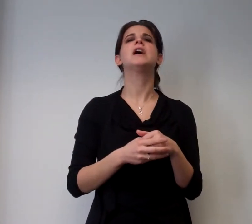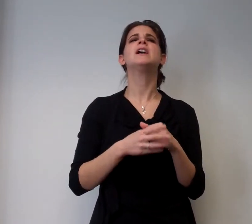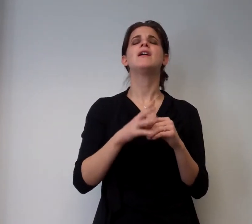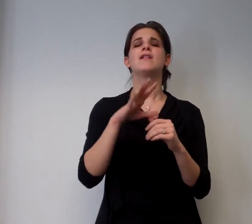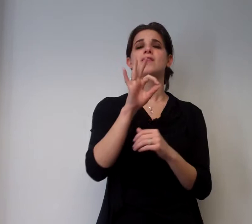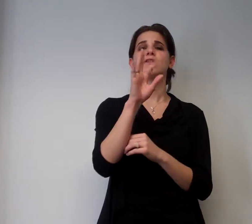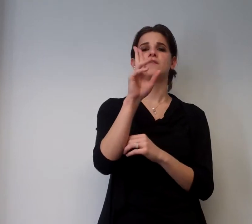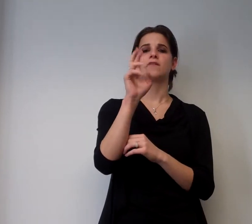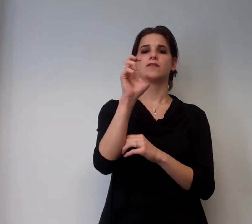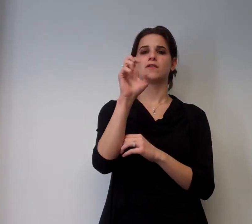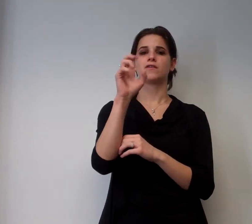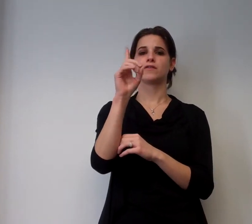riders?